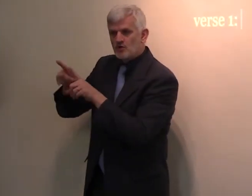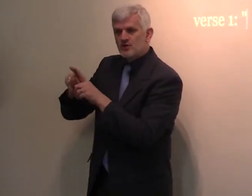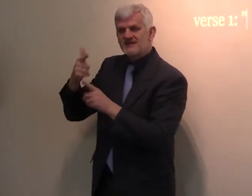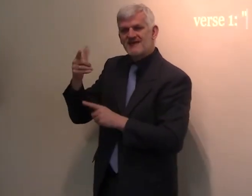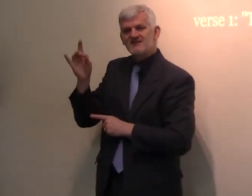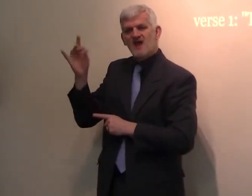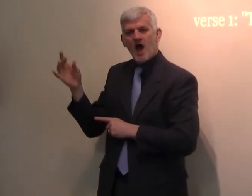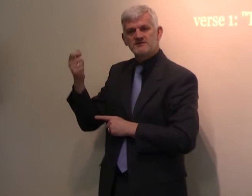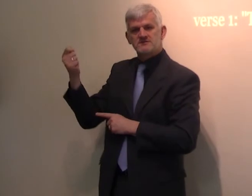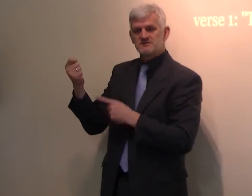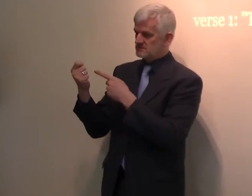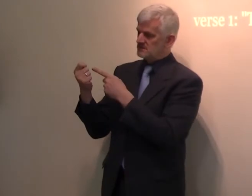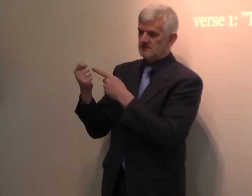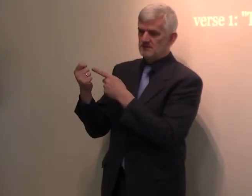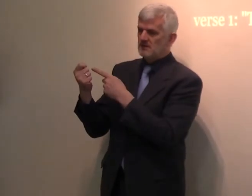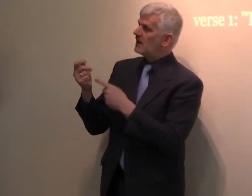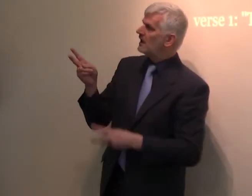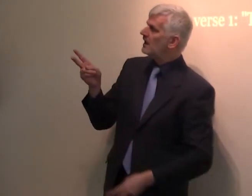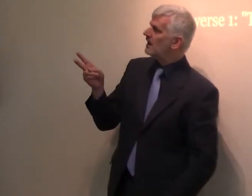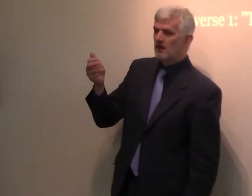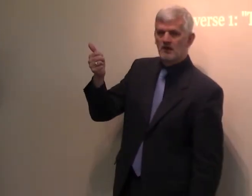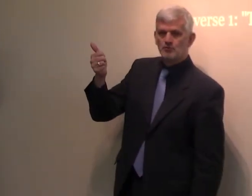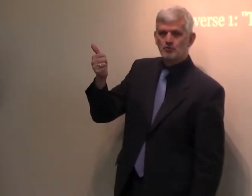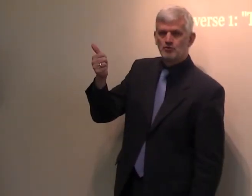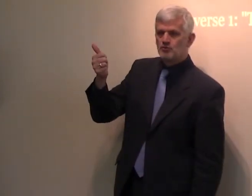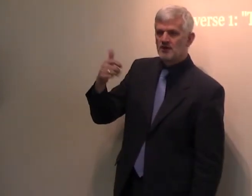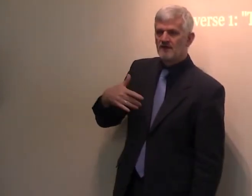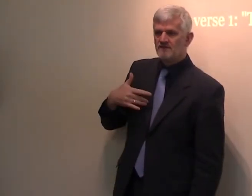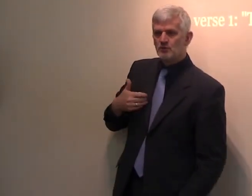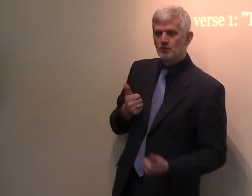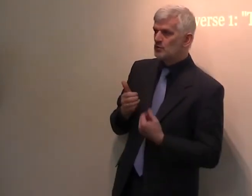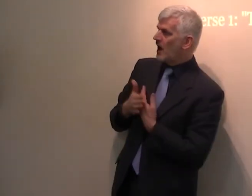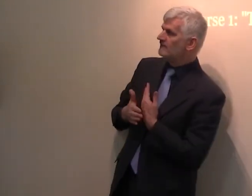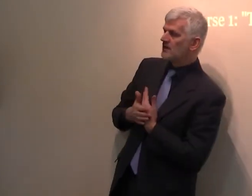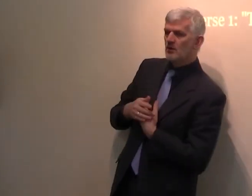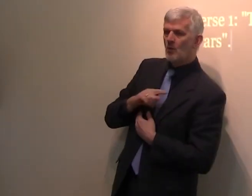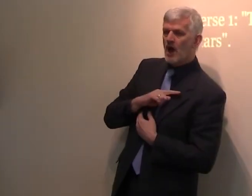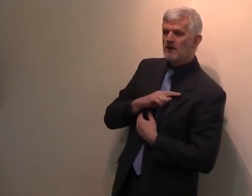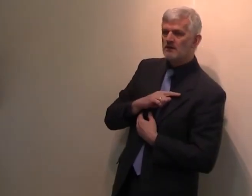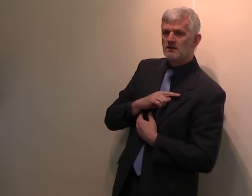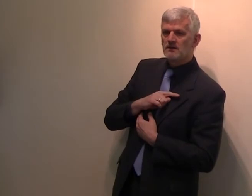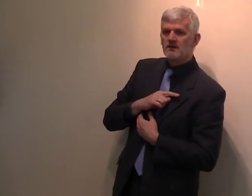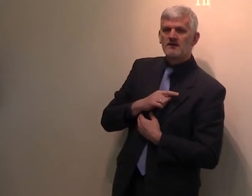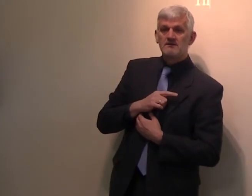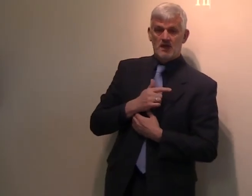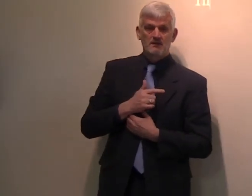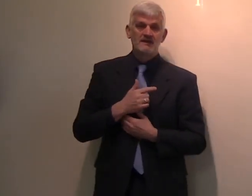stars. This is a great comfort, because the seven stars, the pastors, every true pastor is in the hand of the